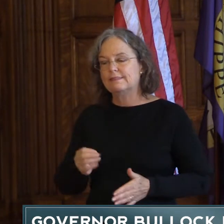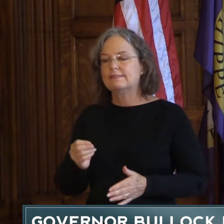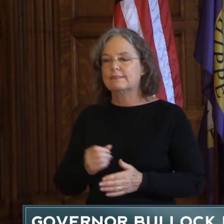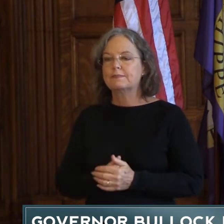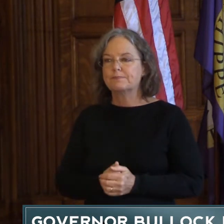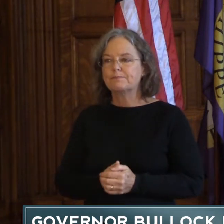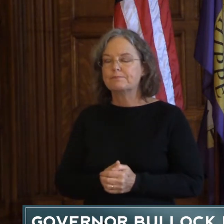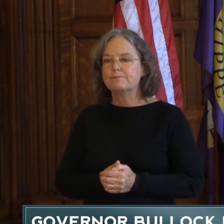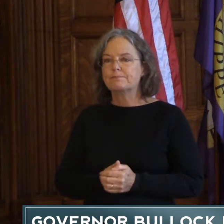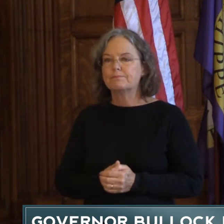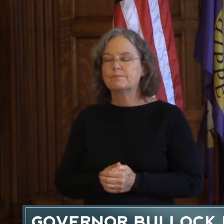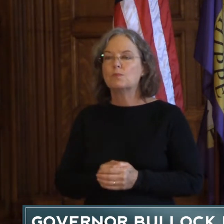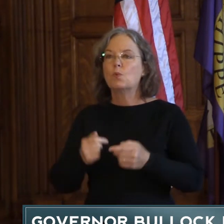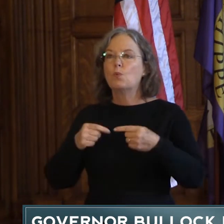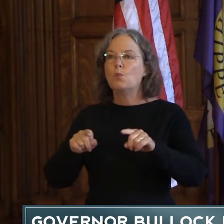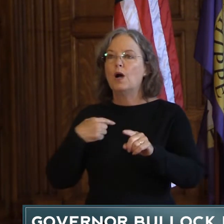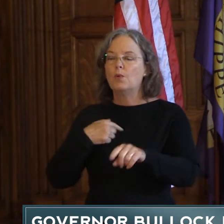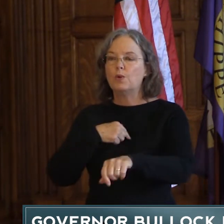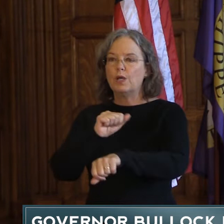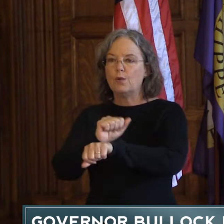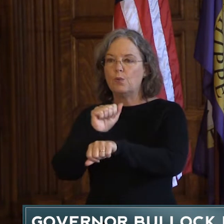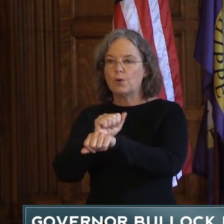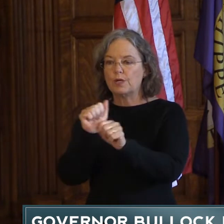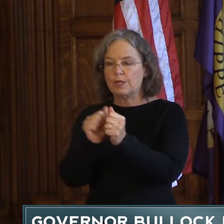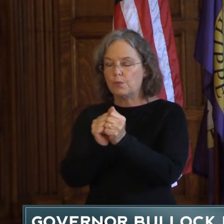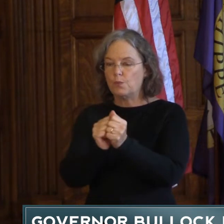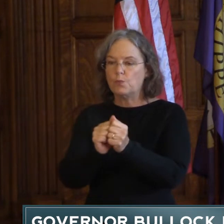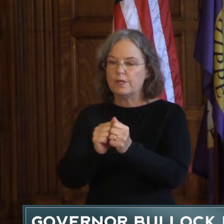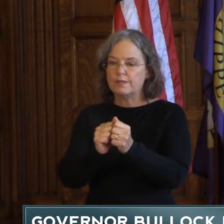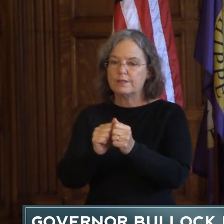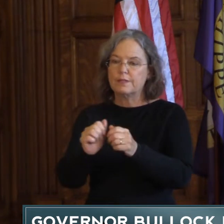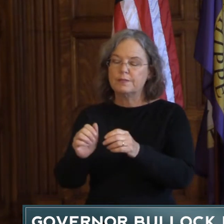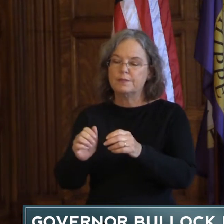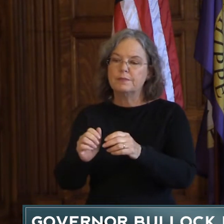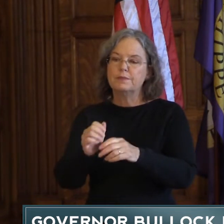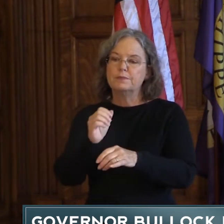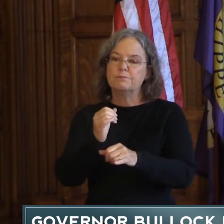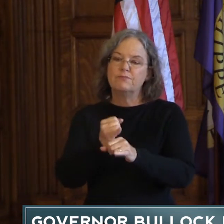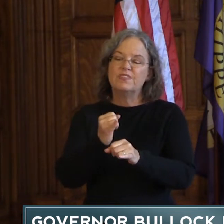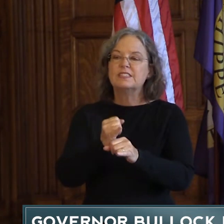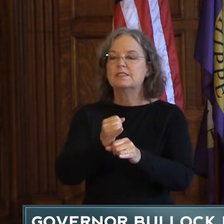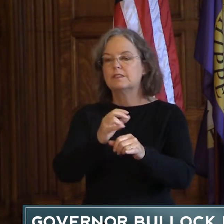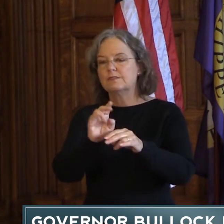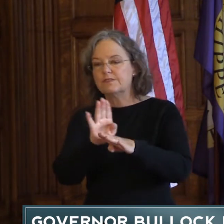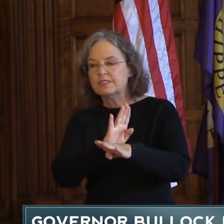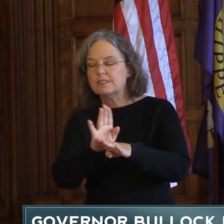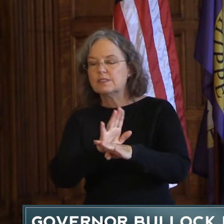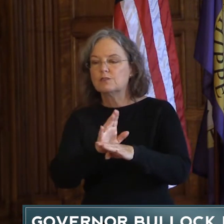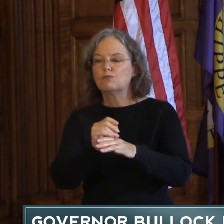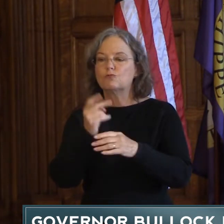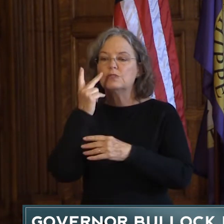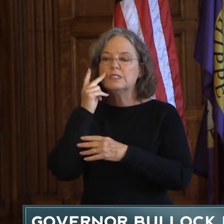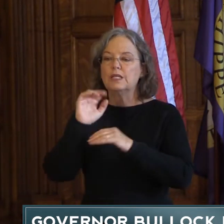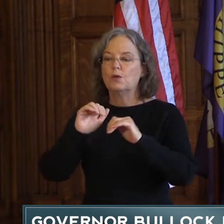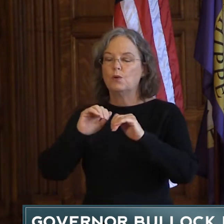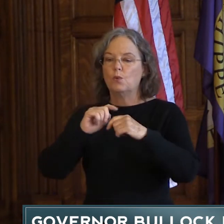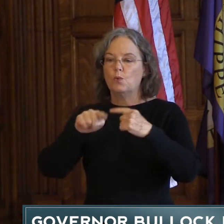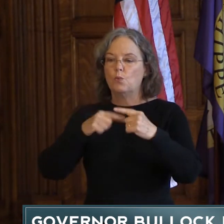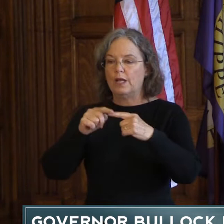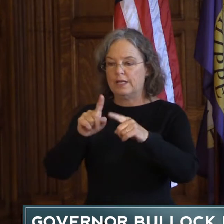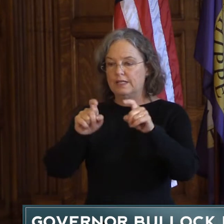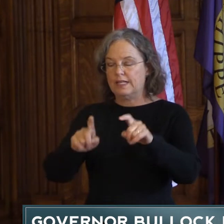While we work with facilities to schedule out when testing will be taking place over the next several